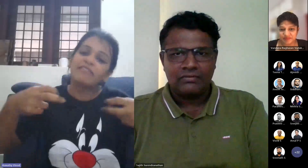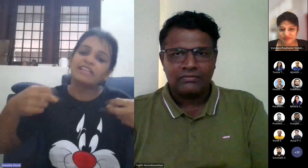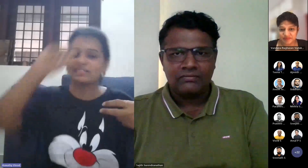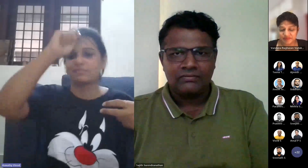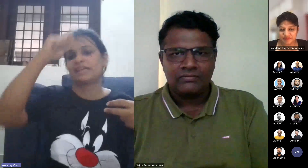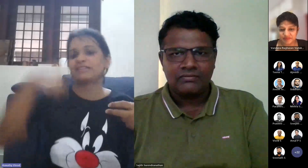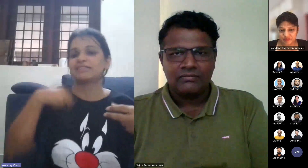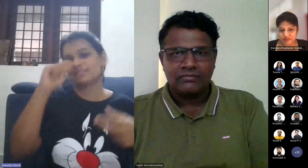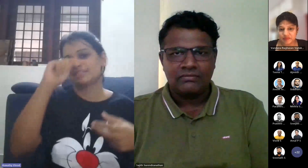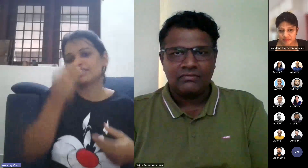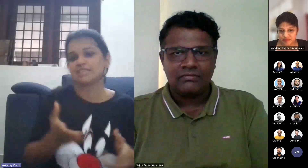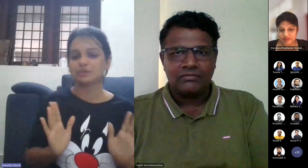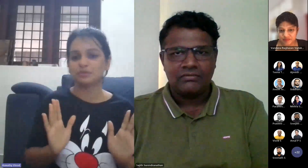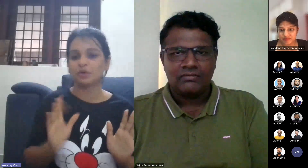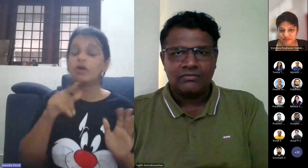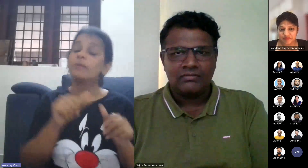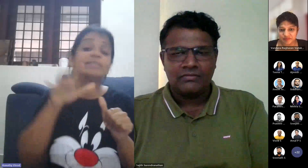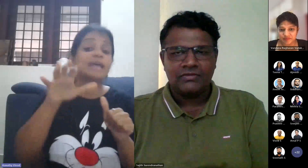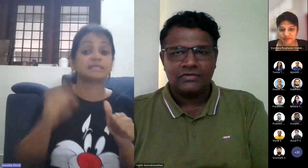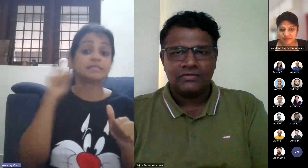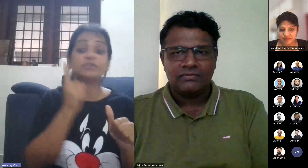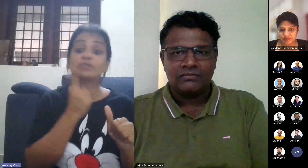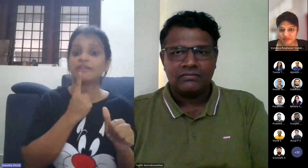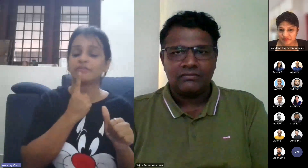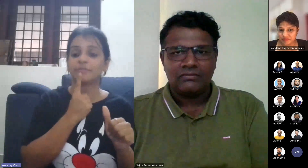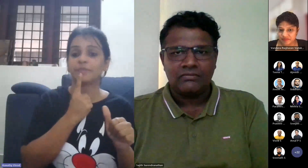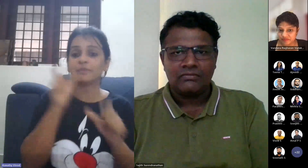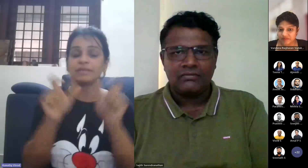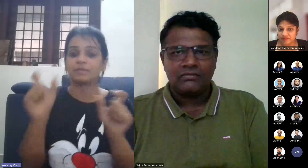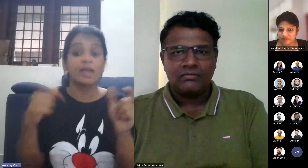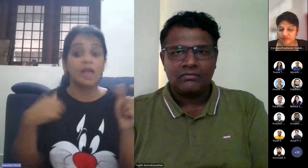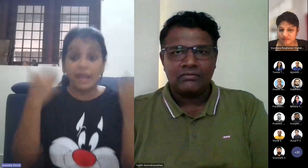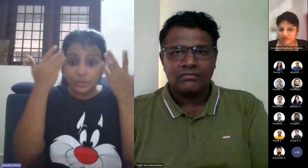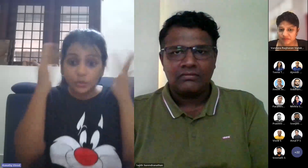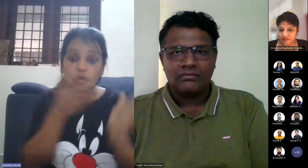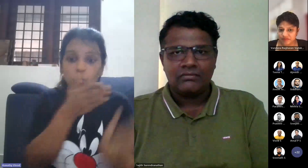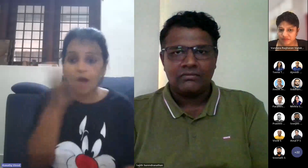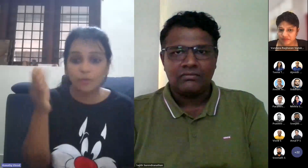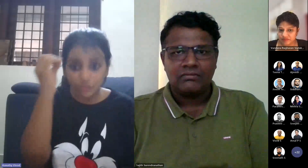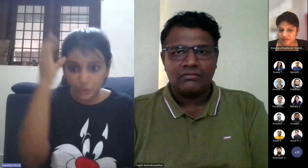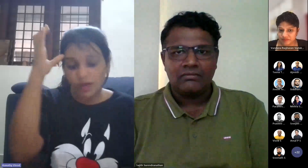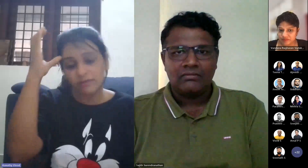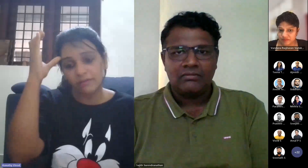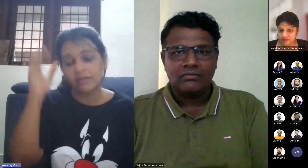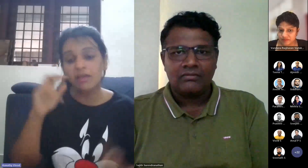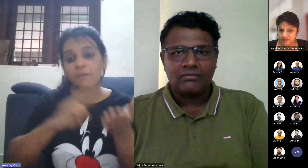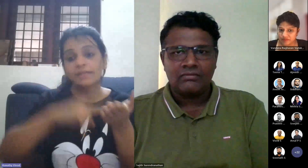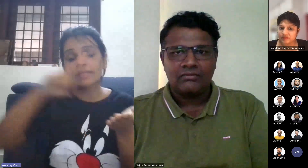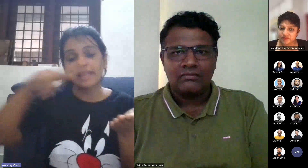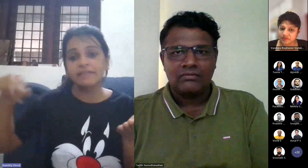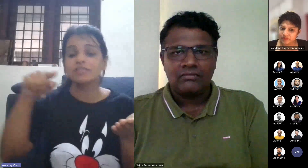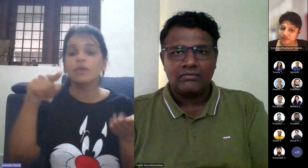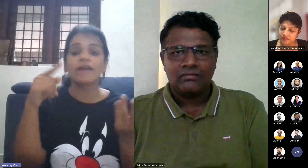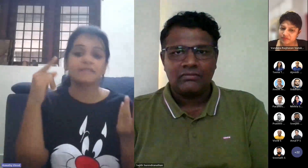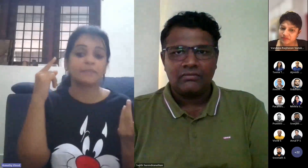because you have English subtitles and it's easy to follow. But it's accessible to the deaf people as well. And I don't know how many of you are aware, but